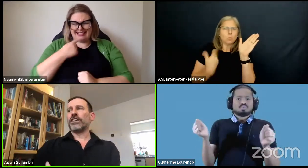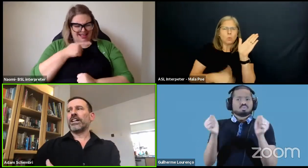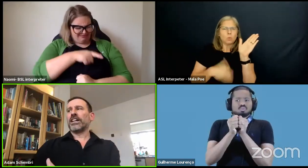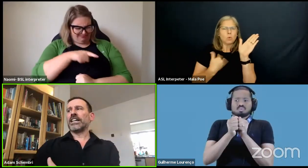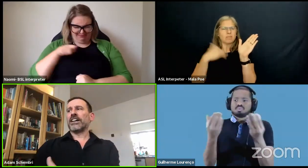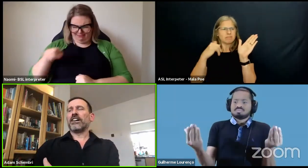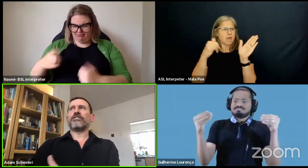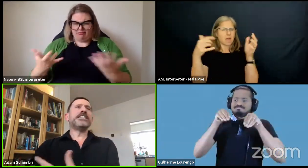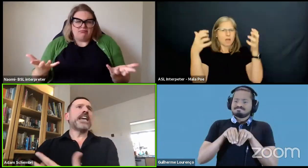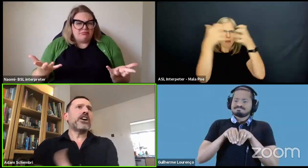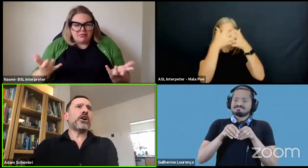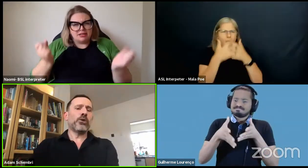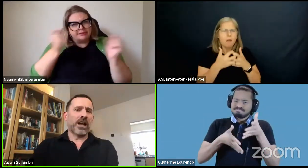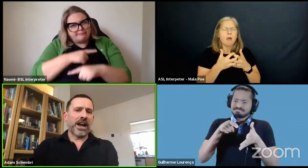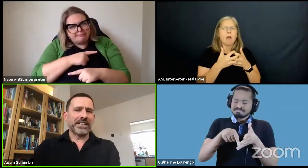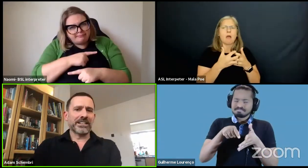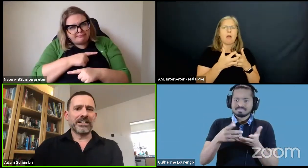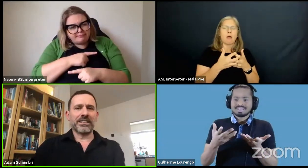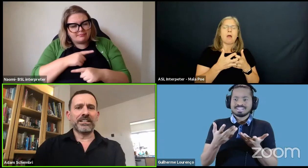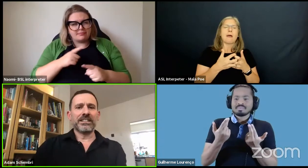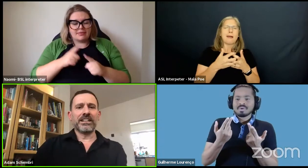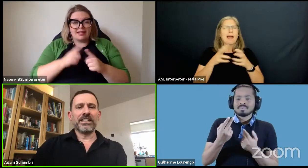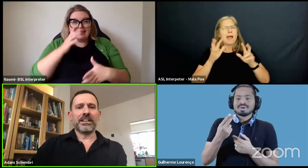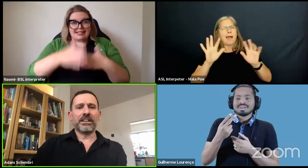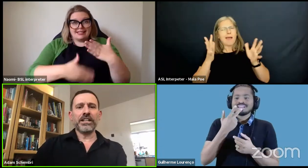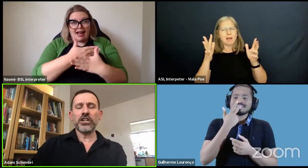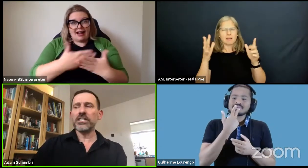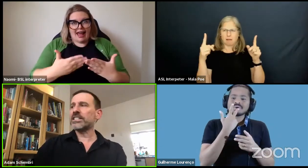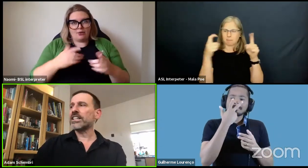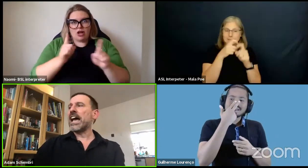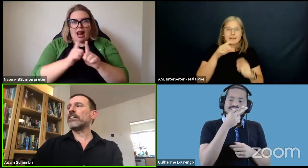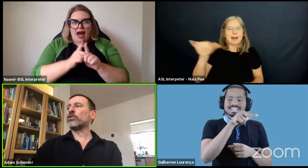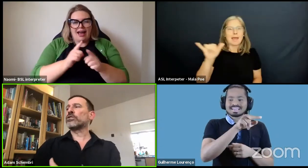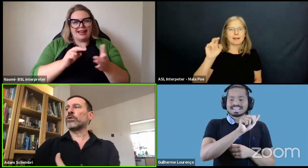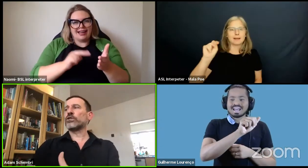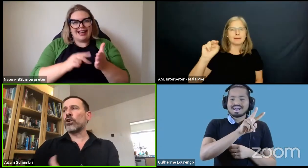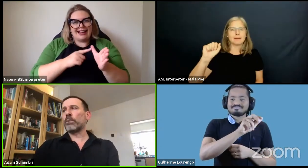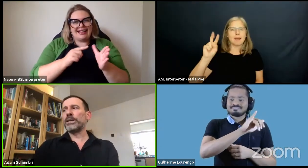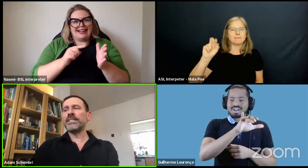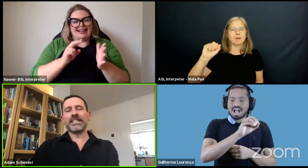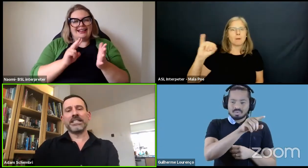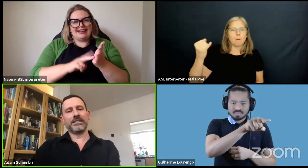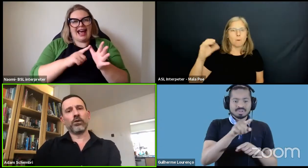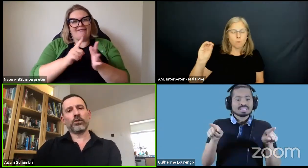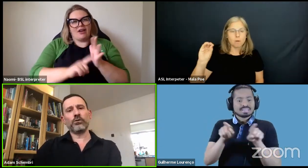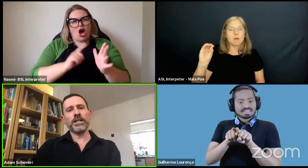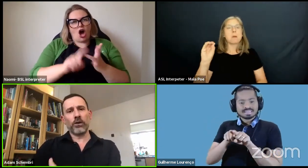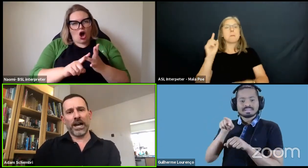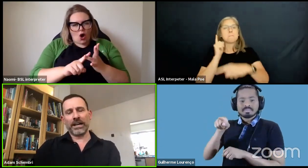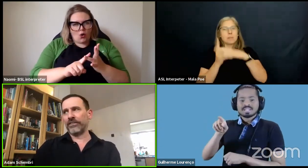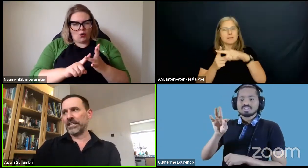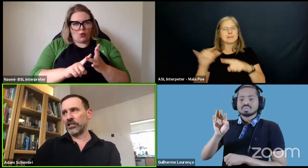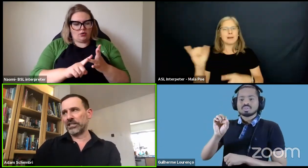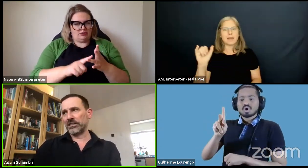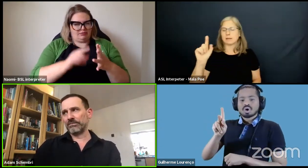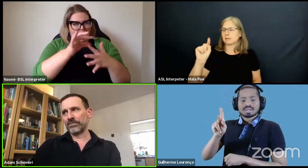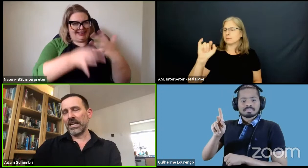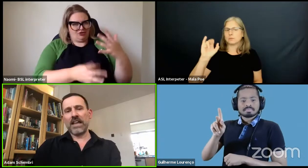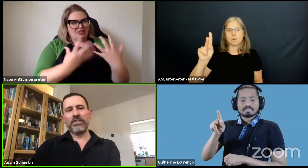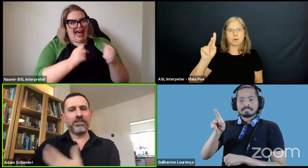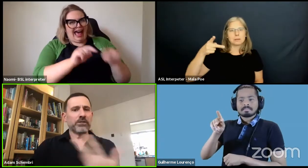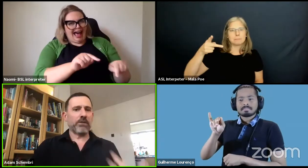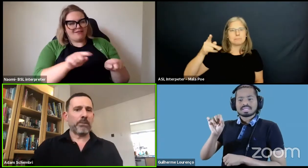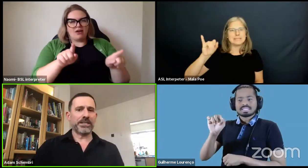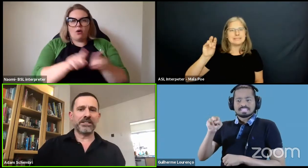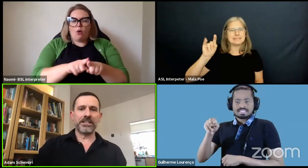of Navajo-like features and also Tocpizin or Creole-like features,